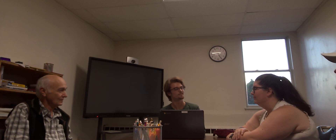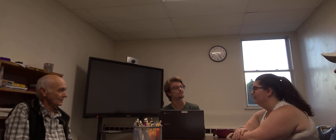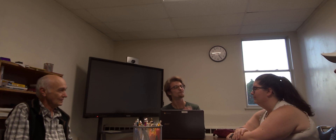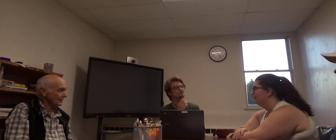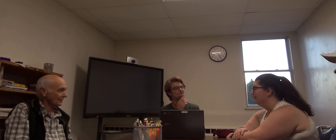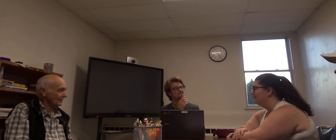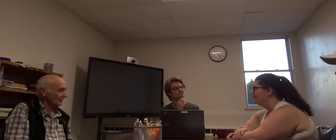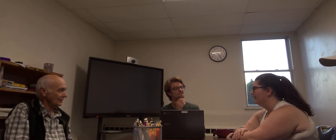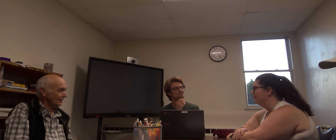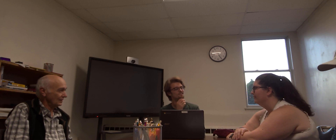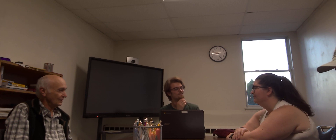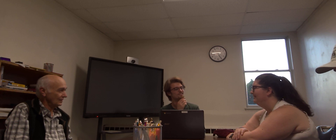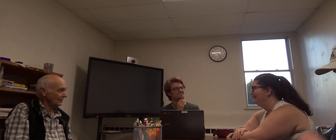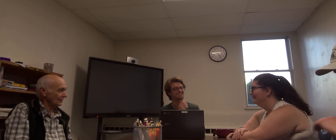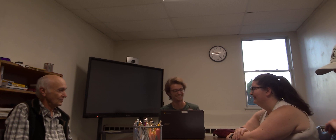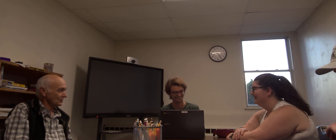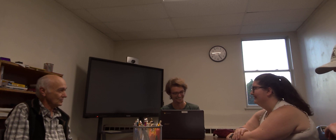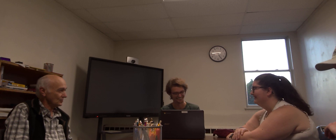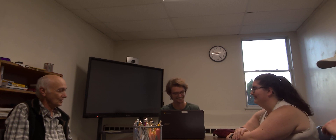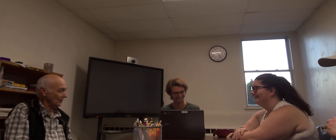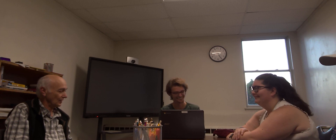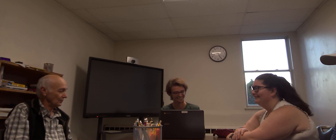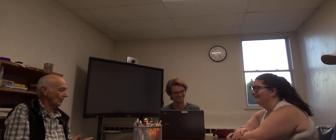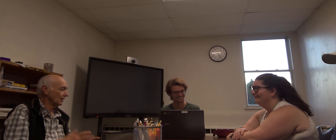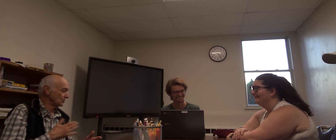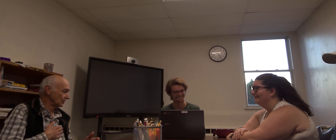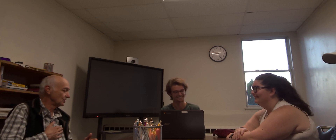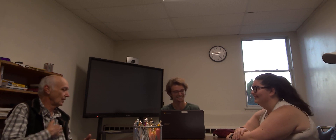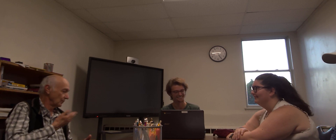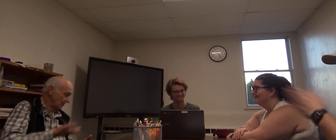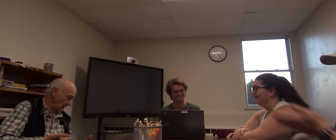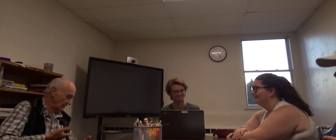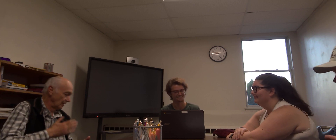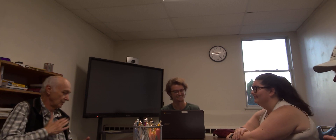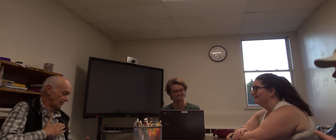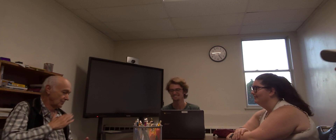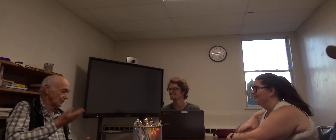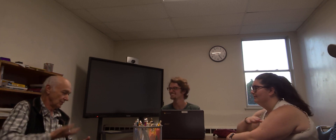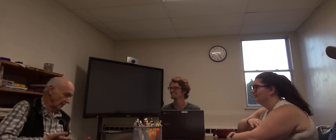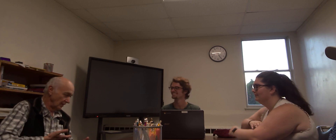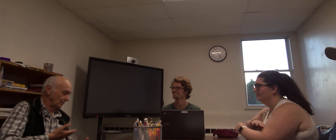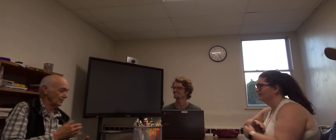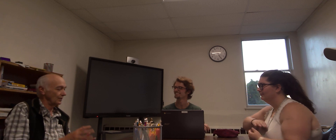Hmm? That was hard for me. It just doesn't seem like a, well, I guess you could say upset, yeah, it's turning up, okay.